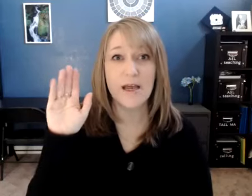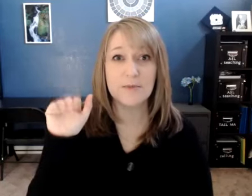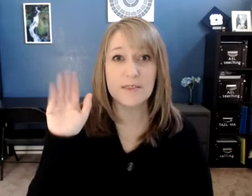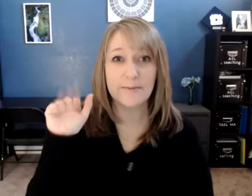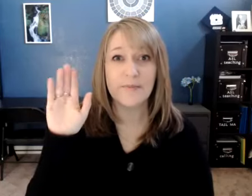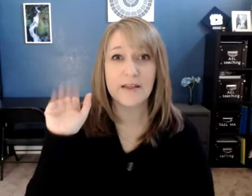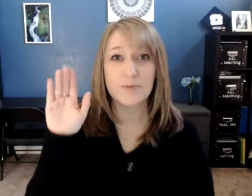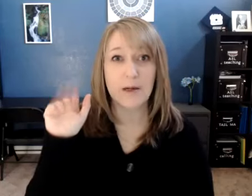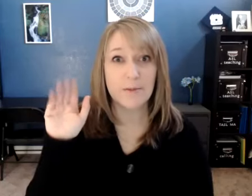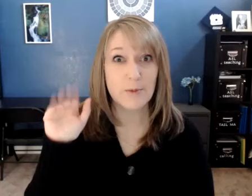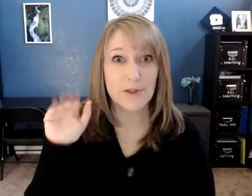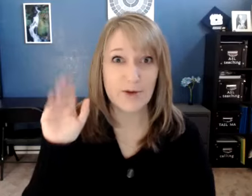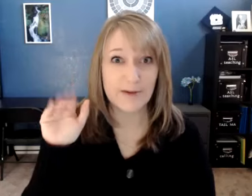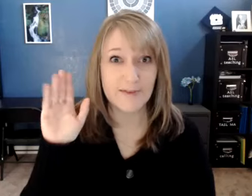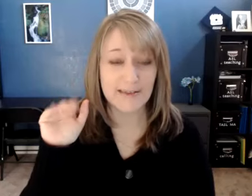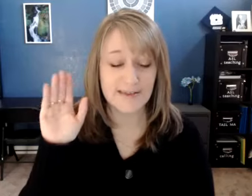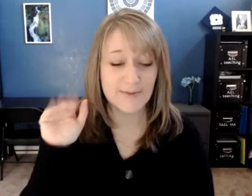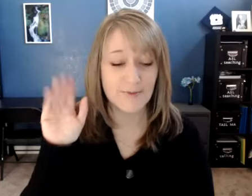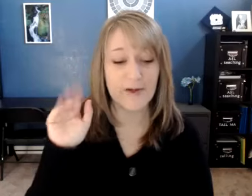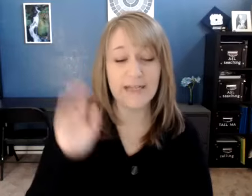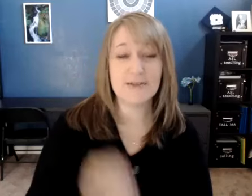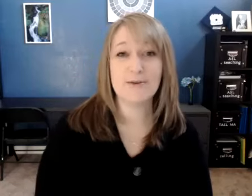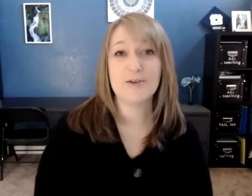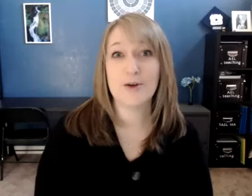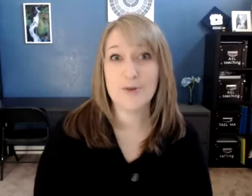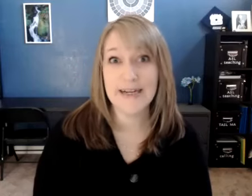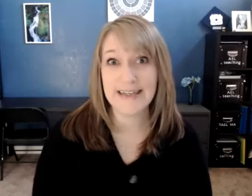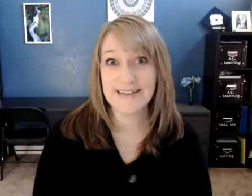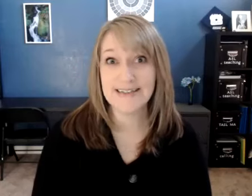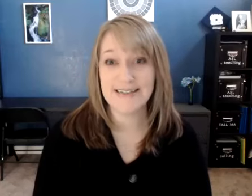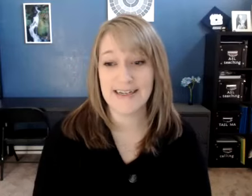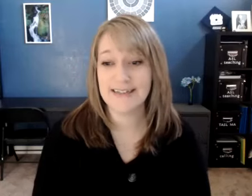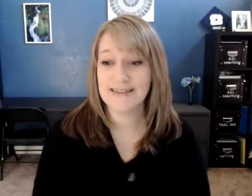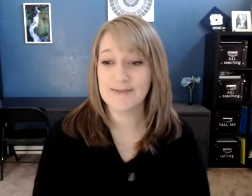times. It's probably one you could have guessed. All right, so those are our greetings signs.